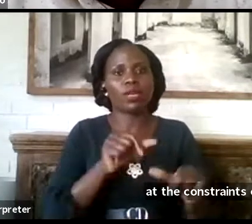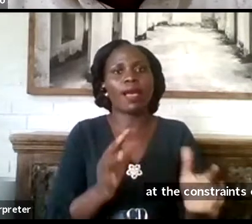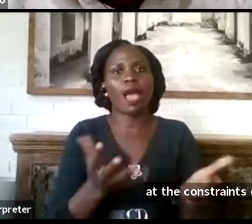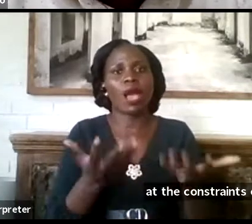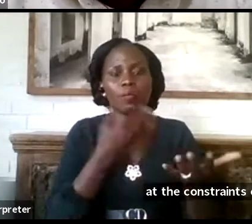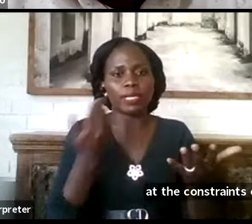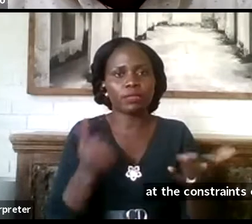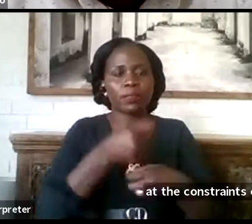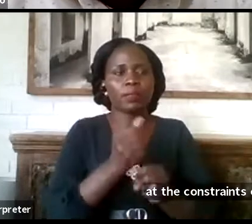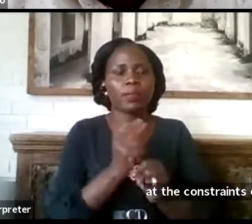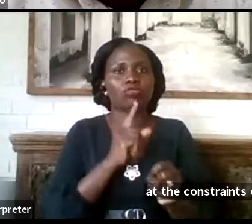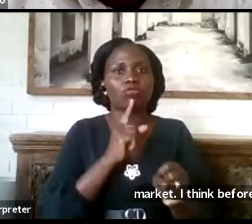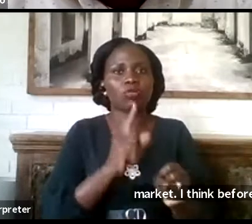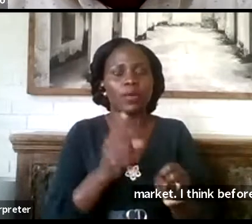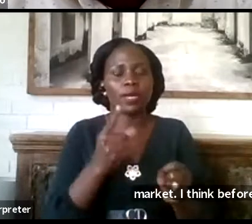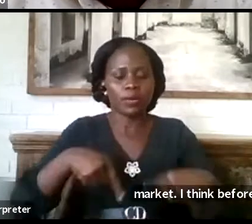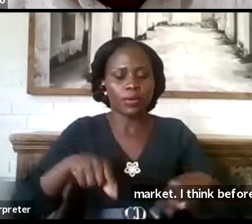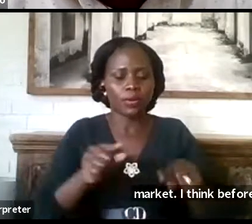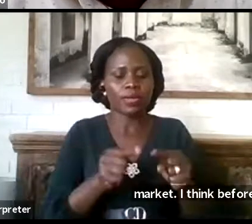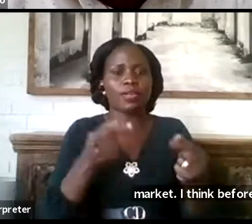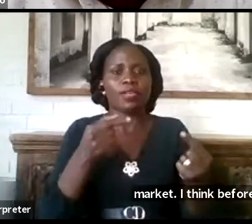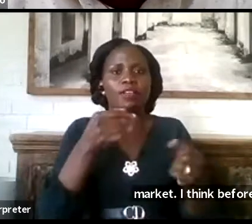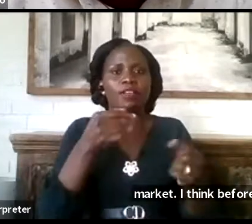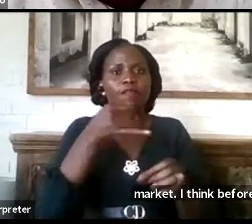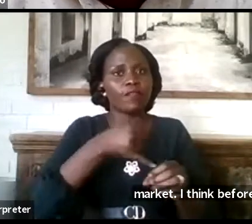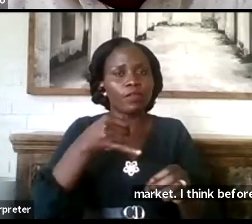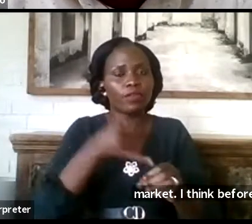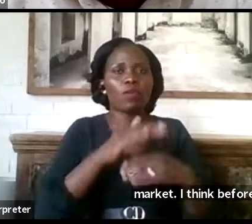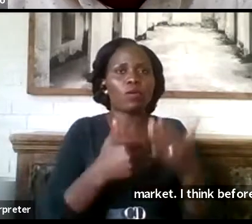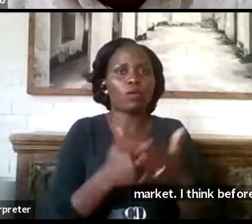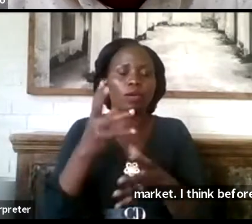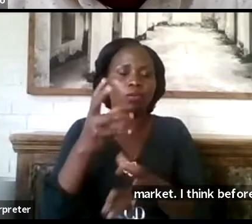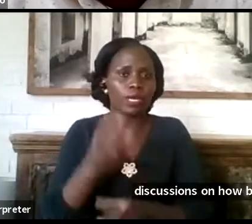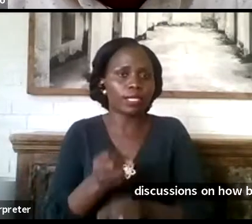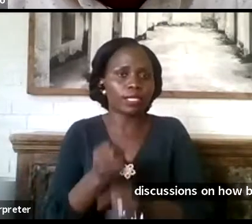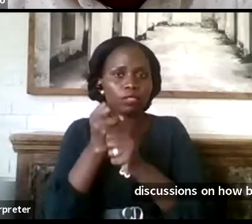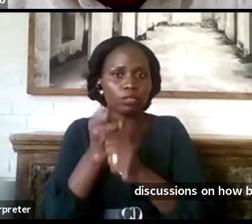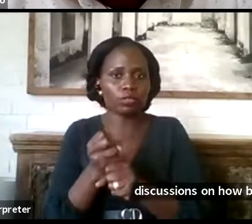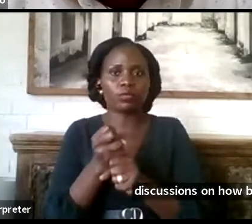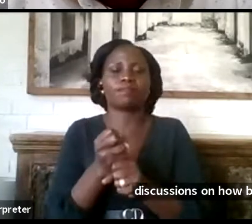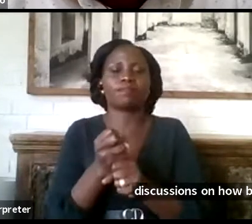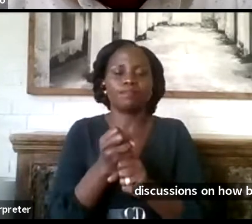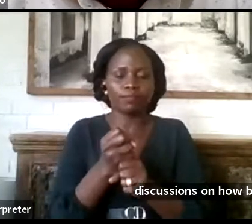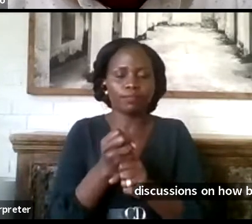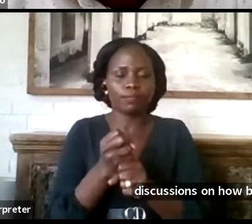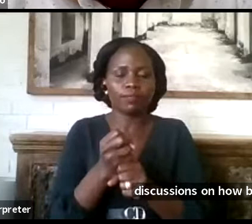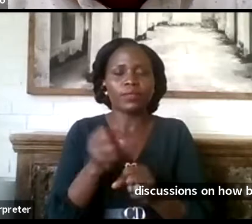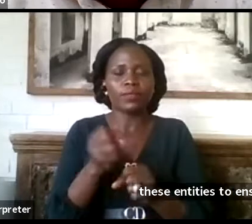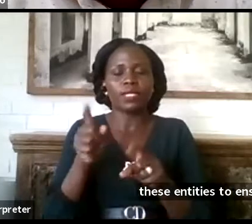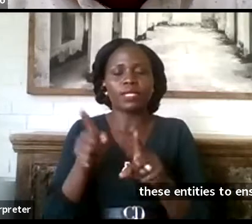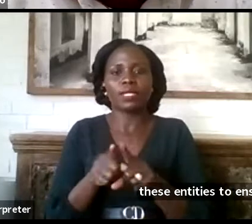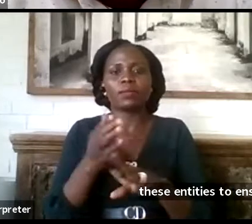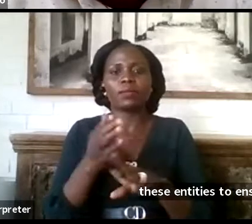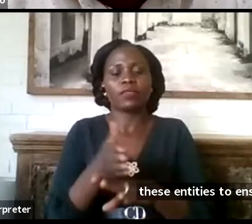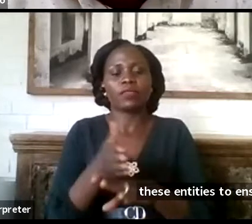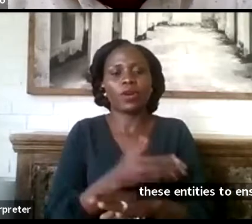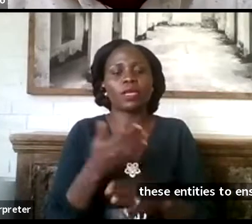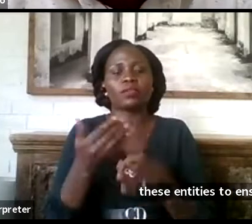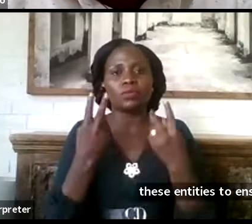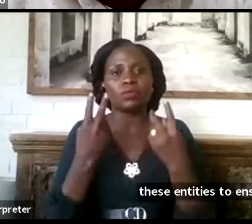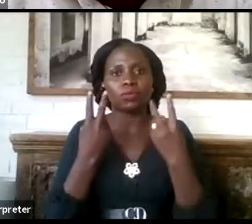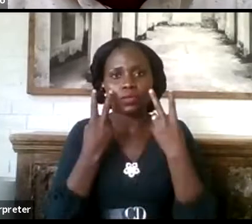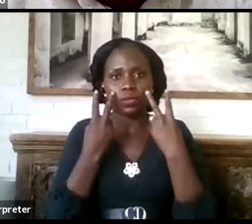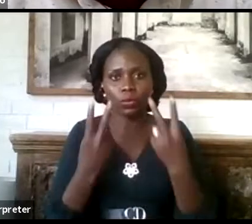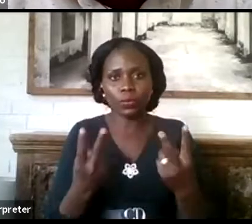these entities, to ensure that as opposed to looking at these at our